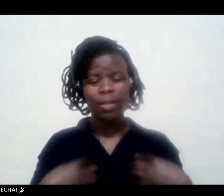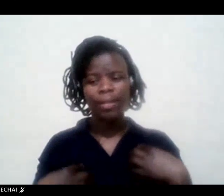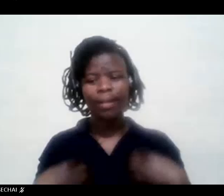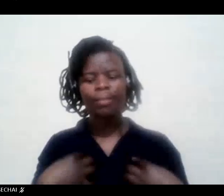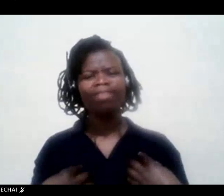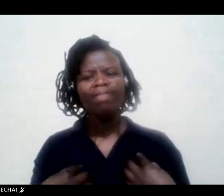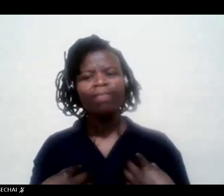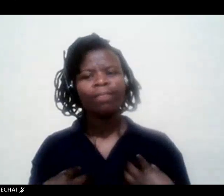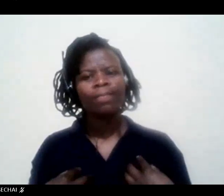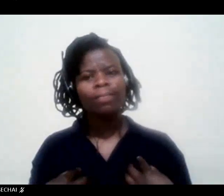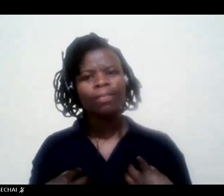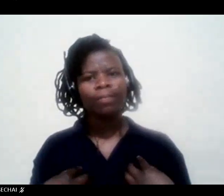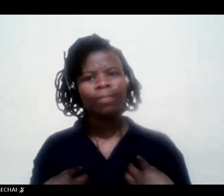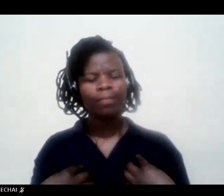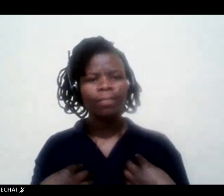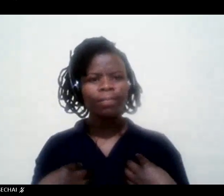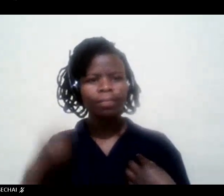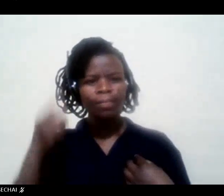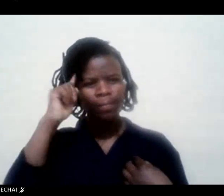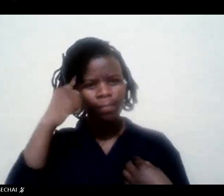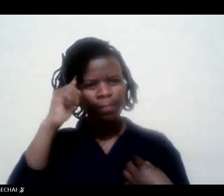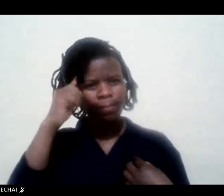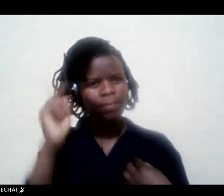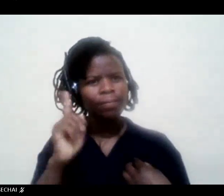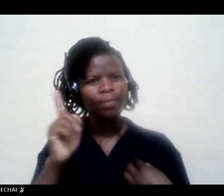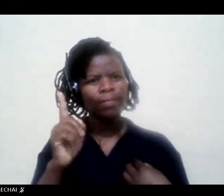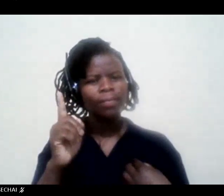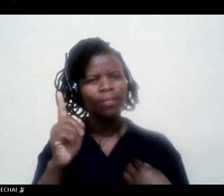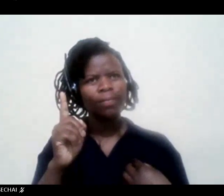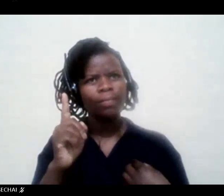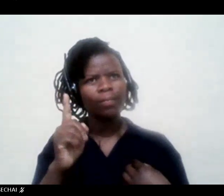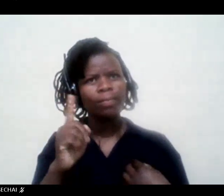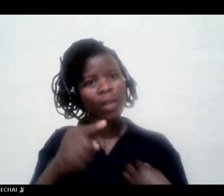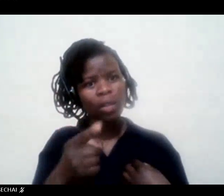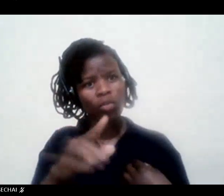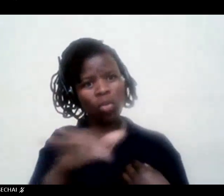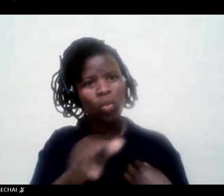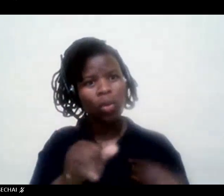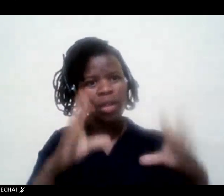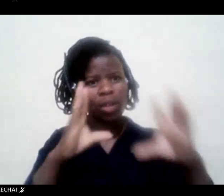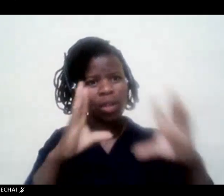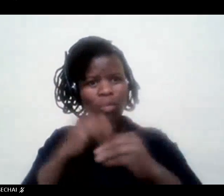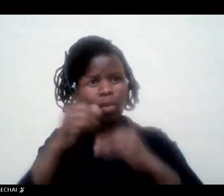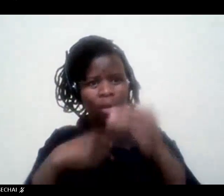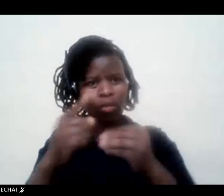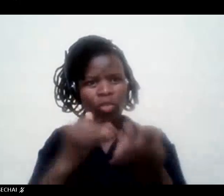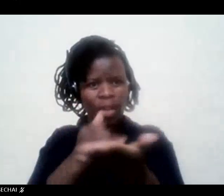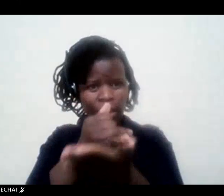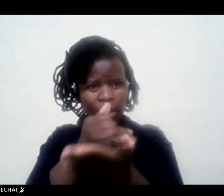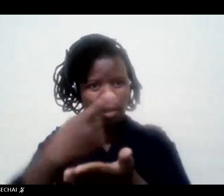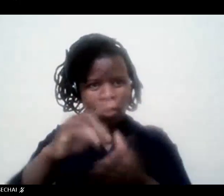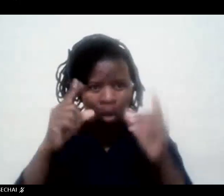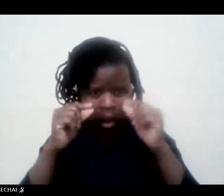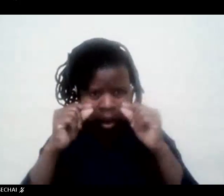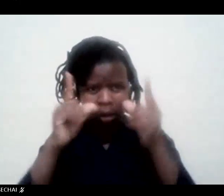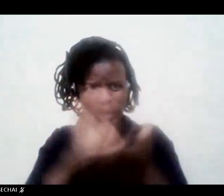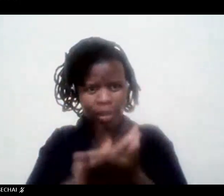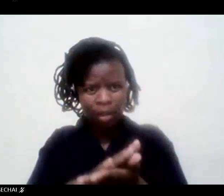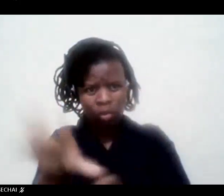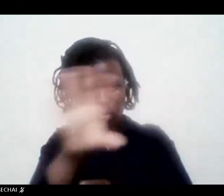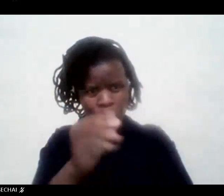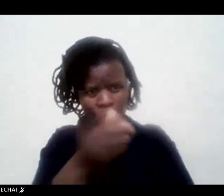I think with what we were talking about earlier in terms of awareness and stuff, things